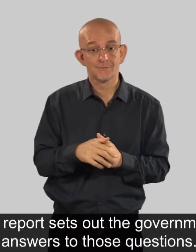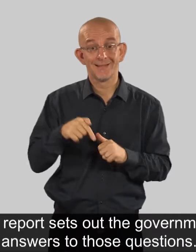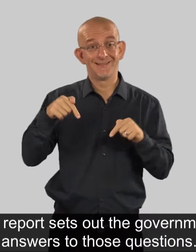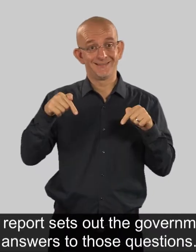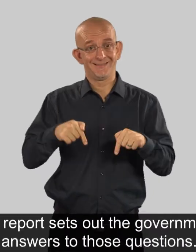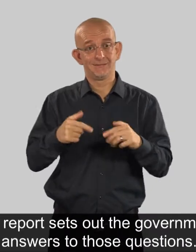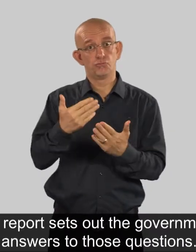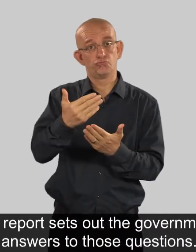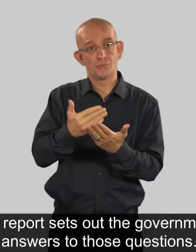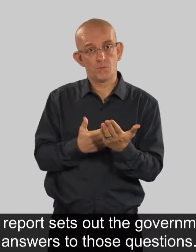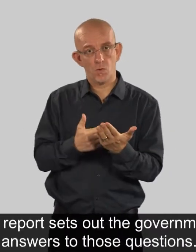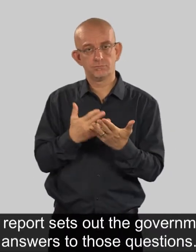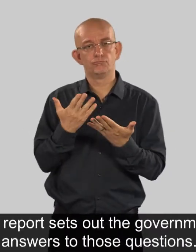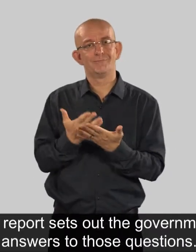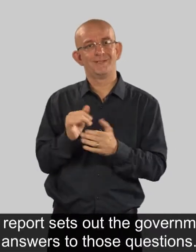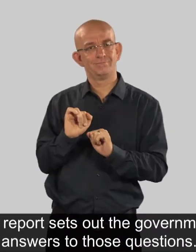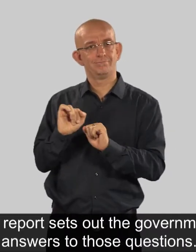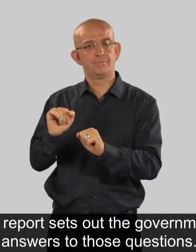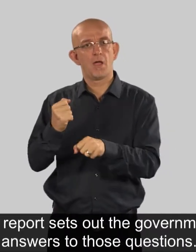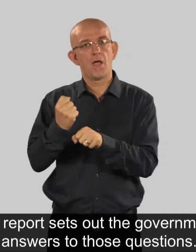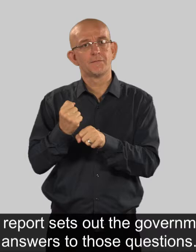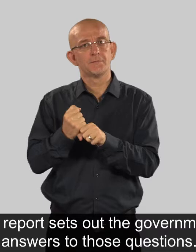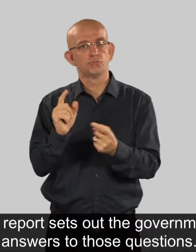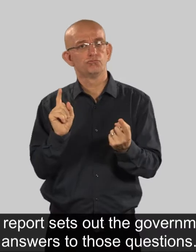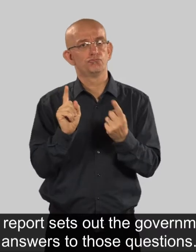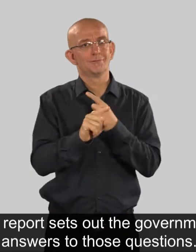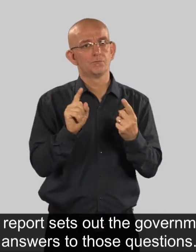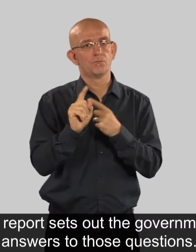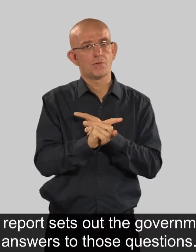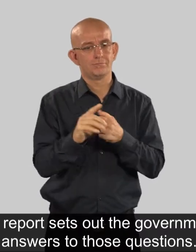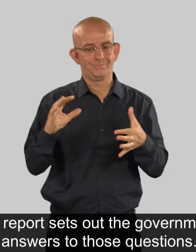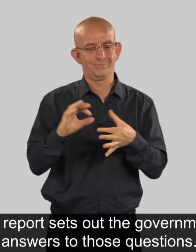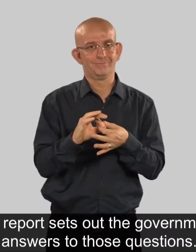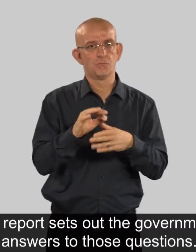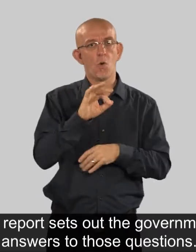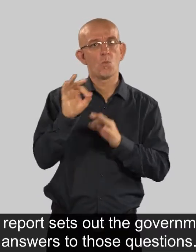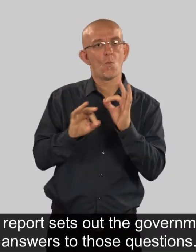This report sets out the government's answers to those questions.